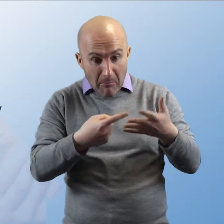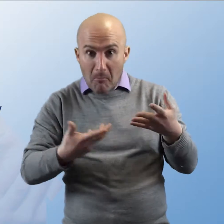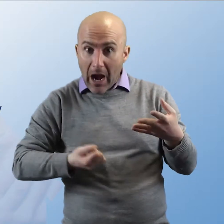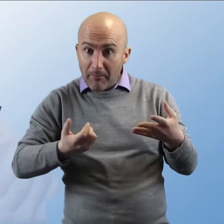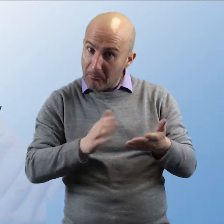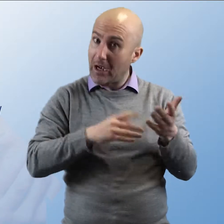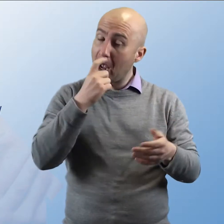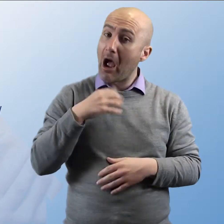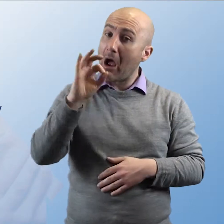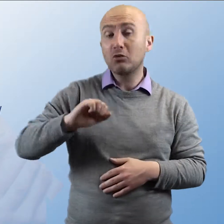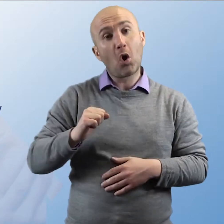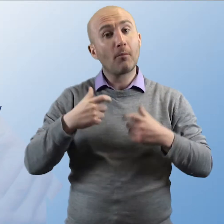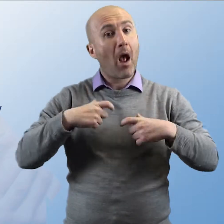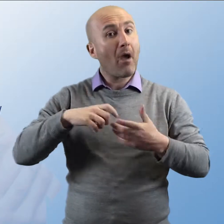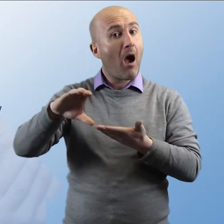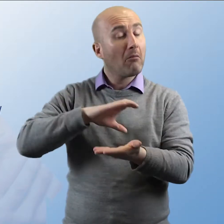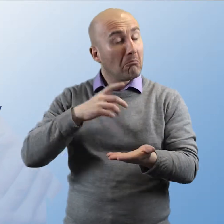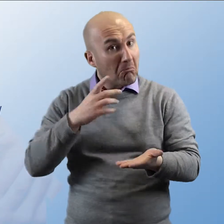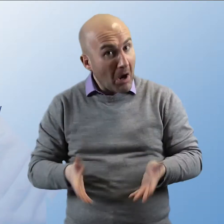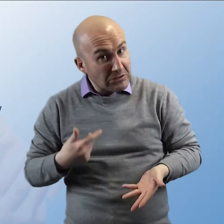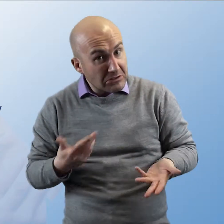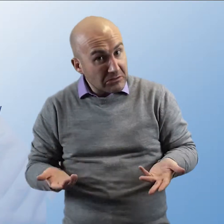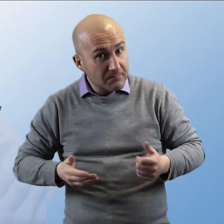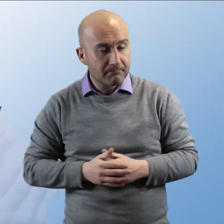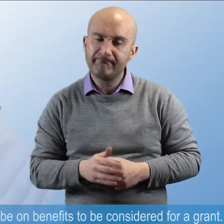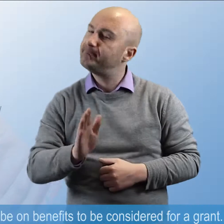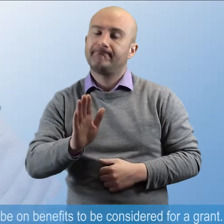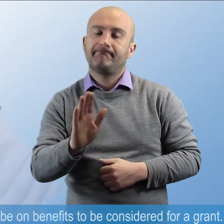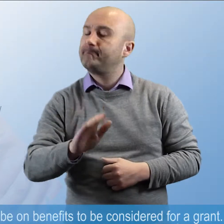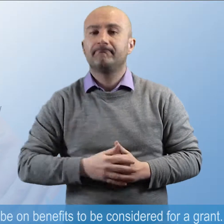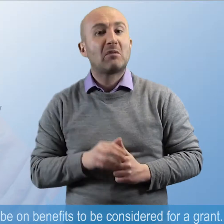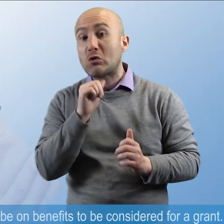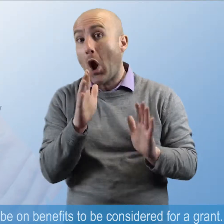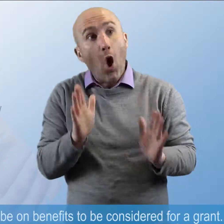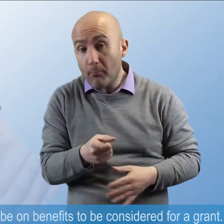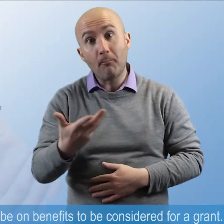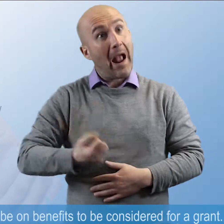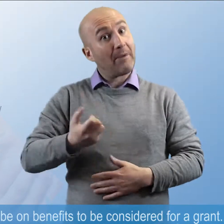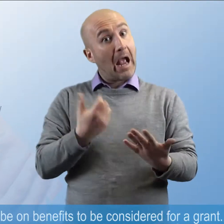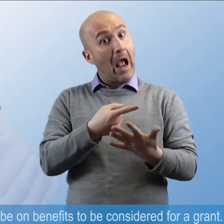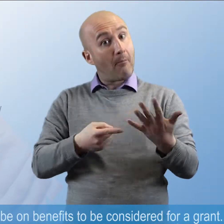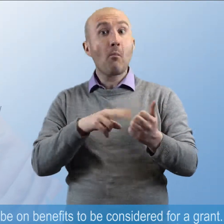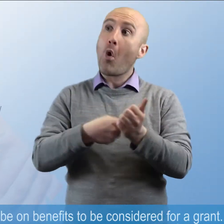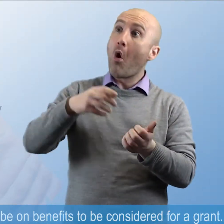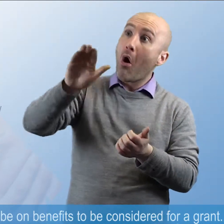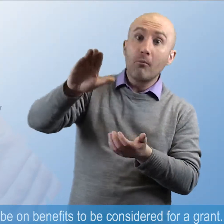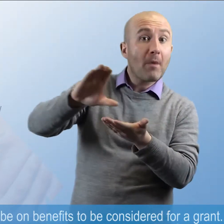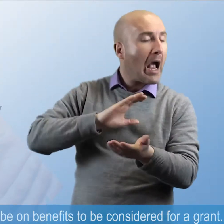You have to be on certain qualifying benefits to apply for a Scottish Welfare Fund grant. False. You don't need to